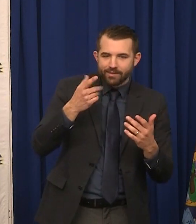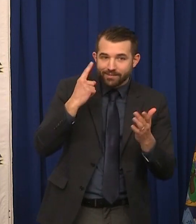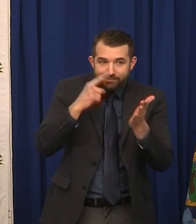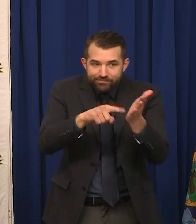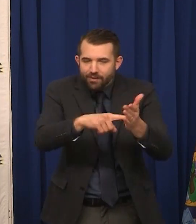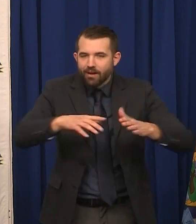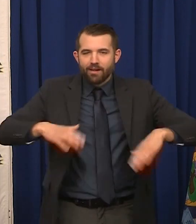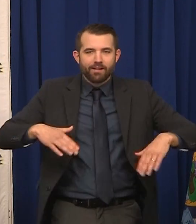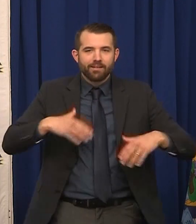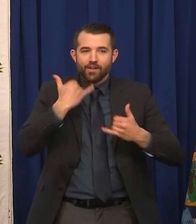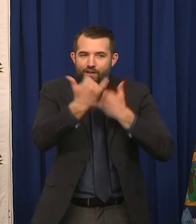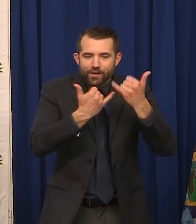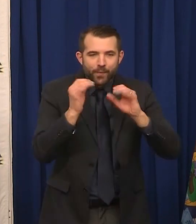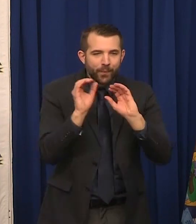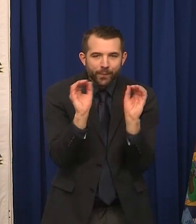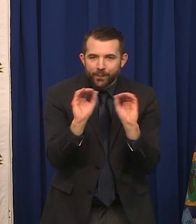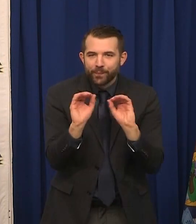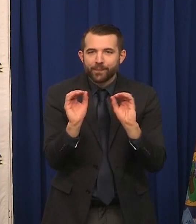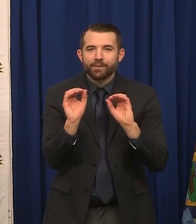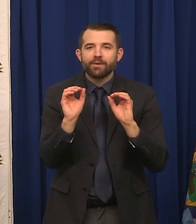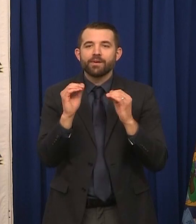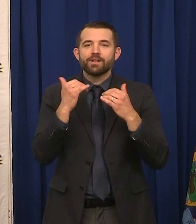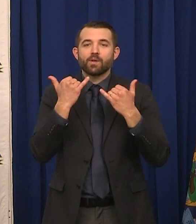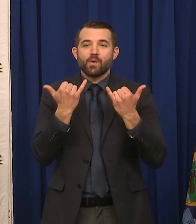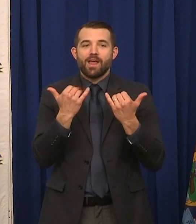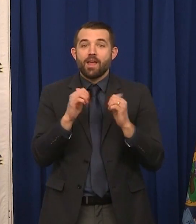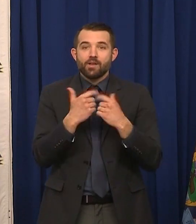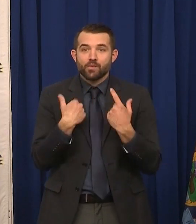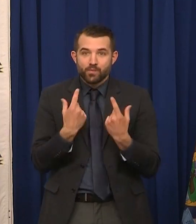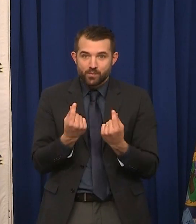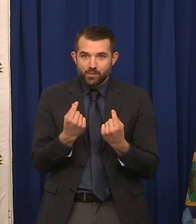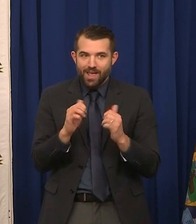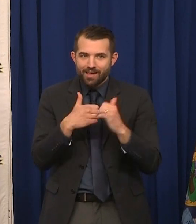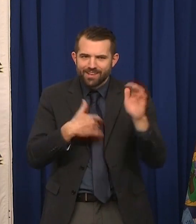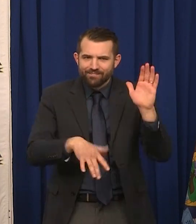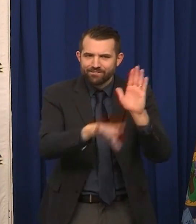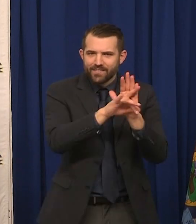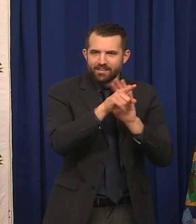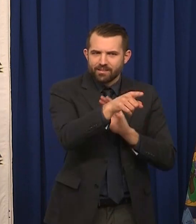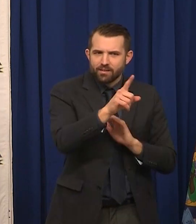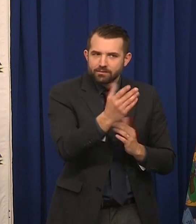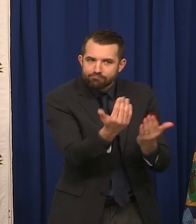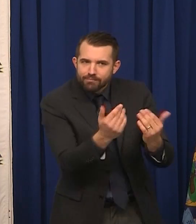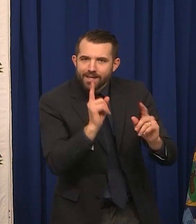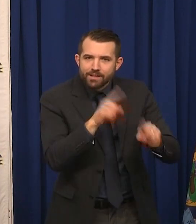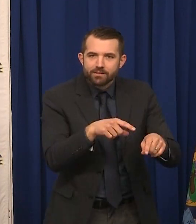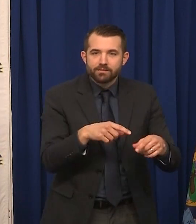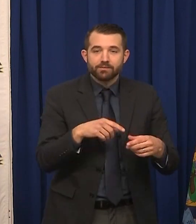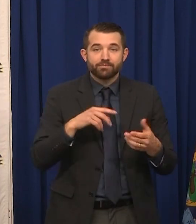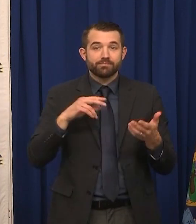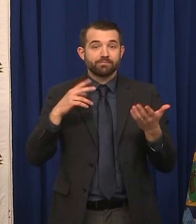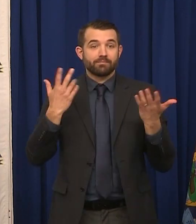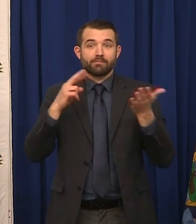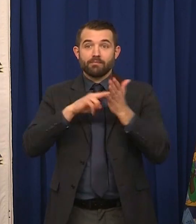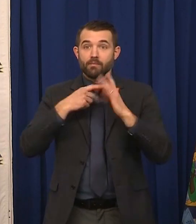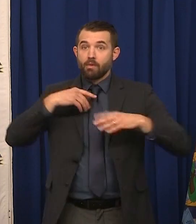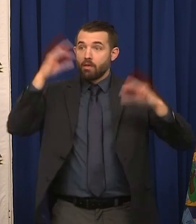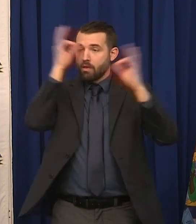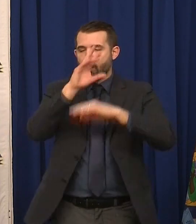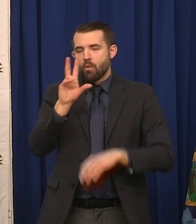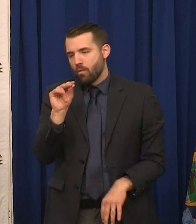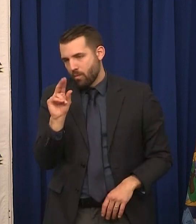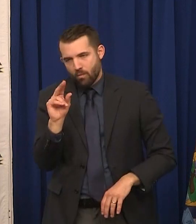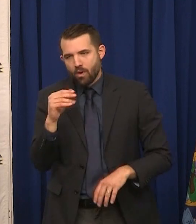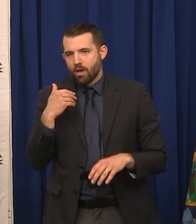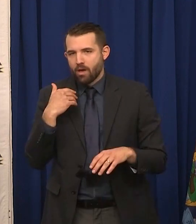do so. So it's not that it is unknown in the sense that nobody knows. It's unknown in the sense that our disease detectives